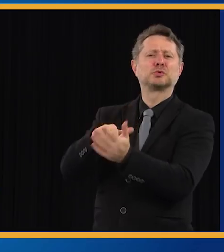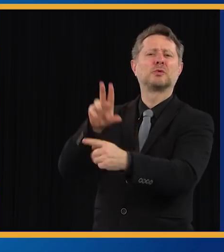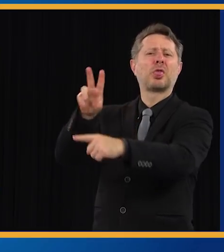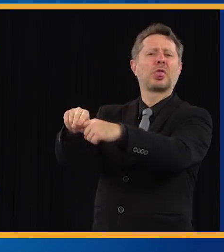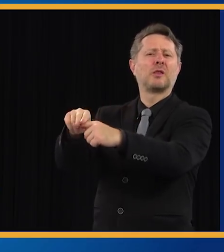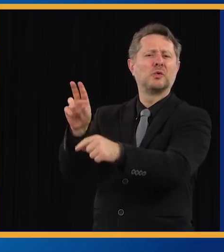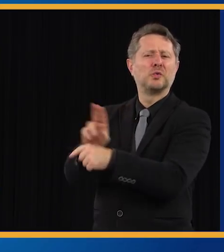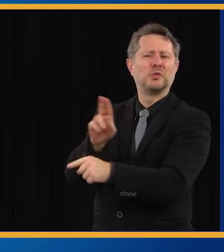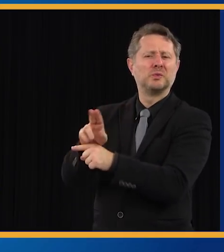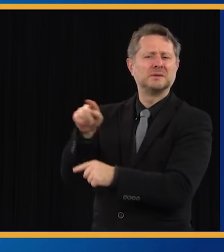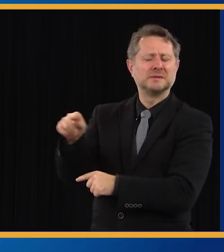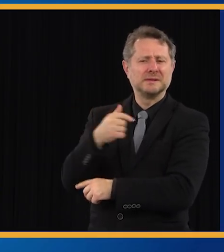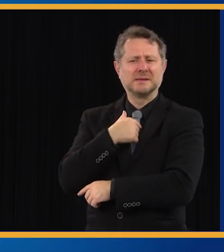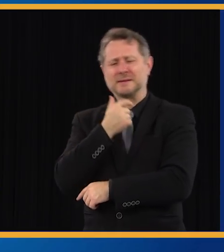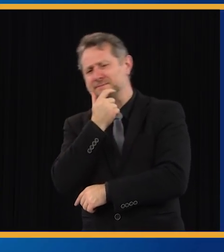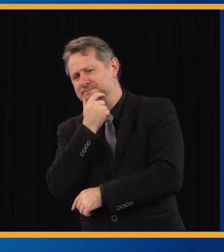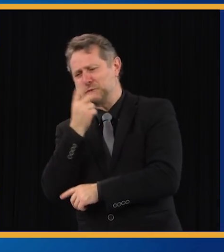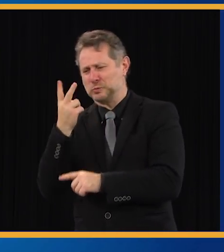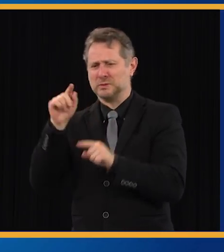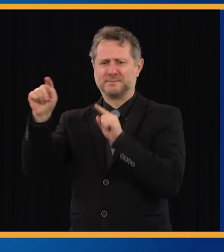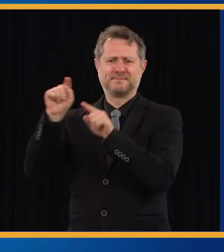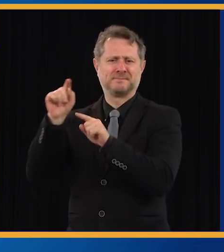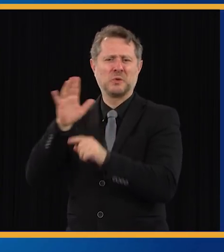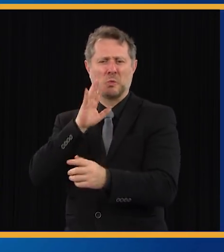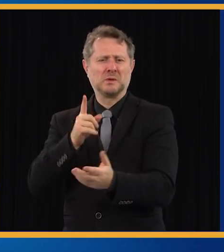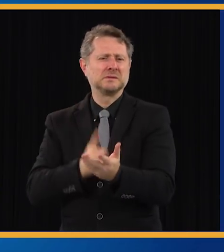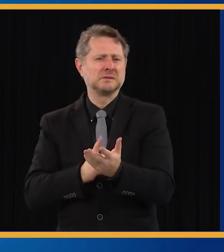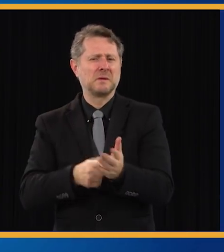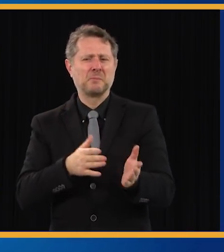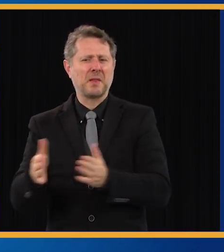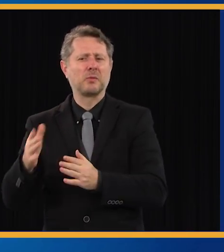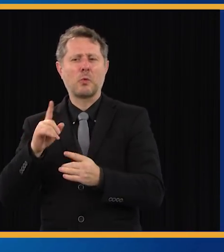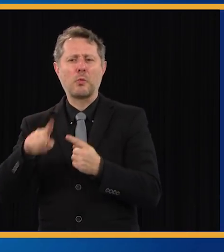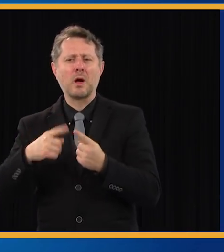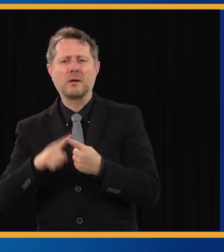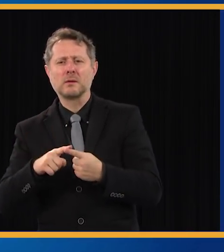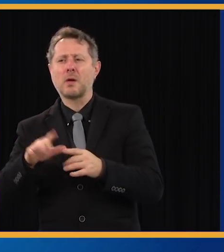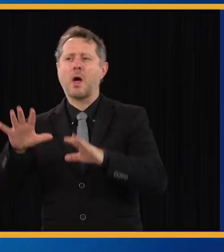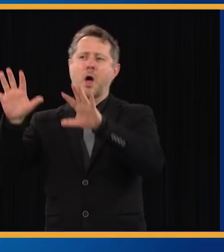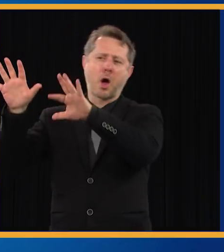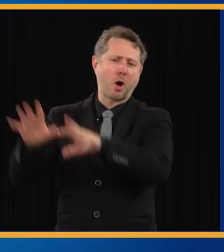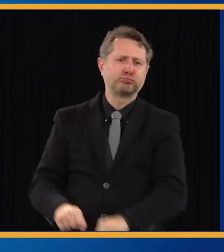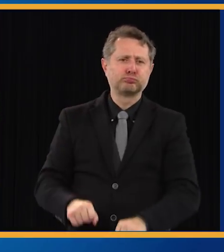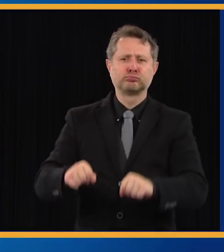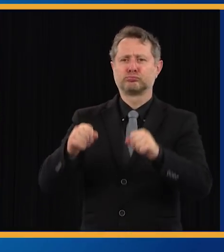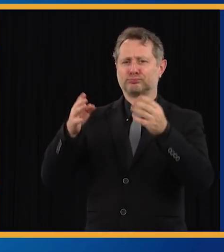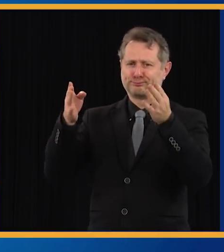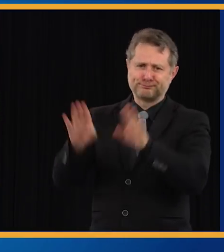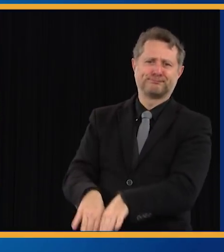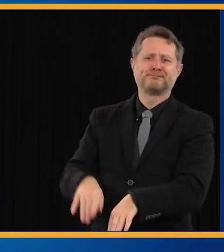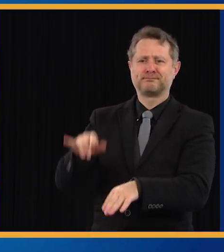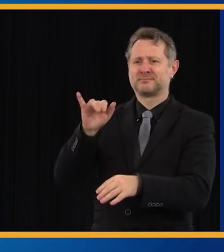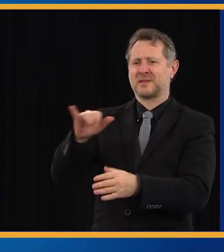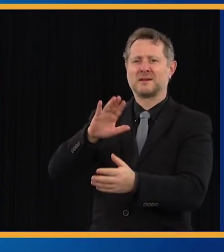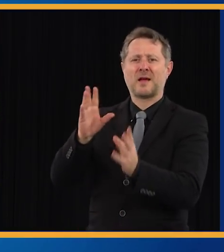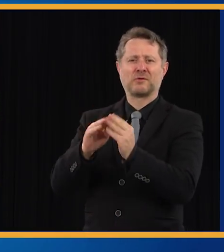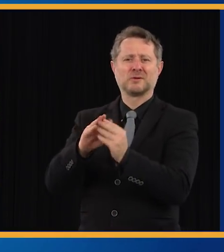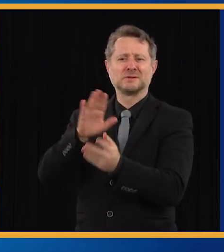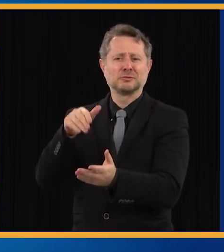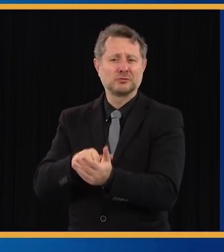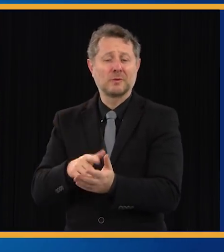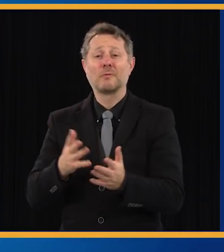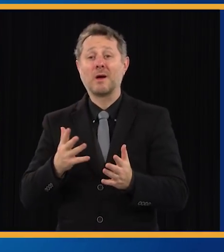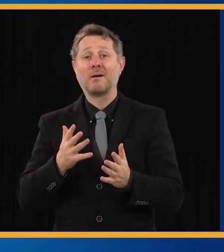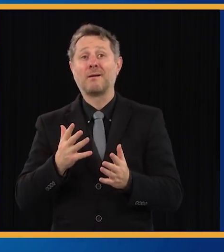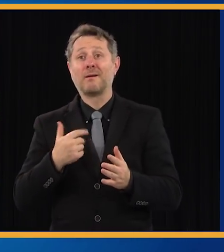question mark on those facilities when we take them down. or how we take them down. I'm